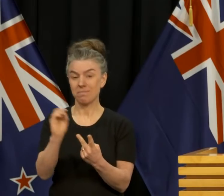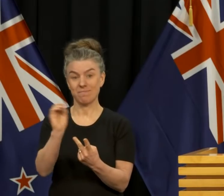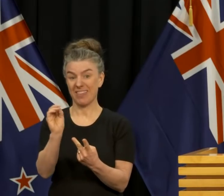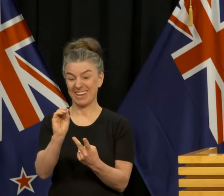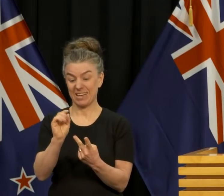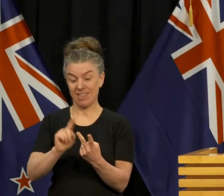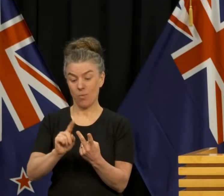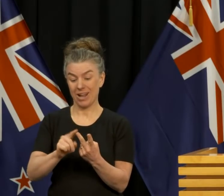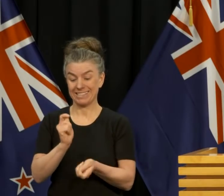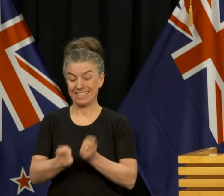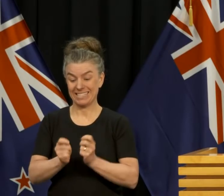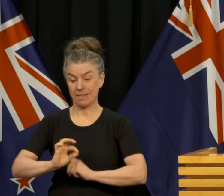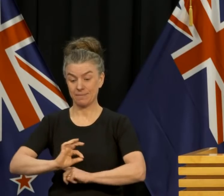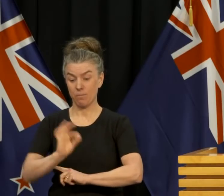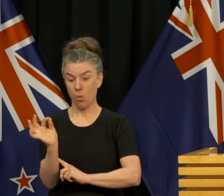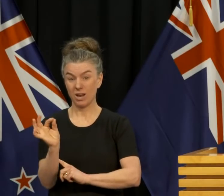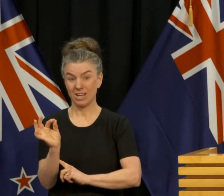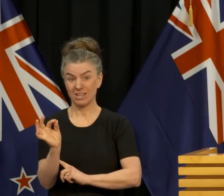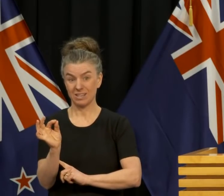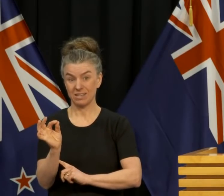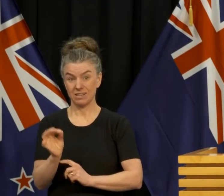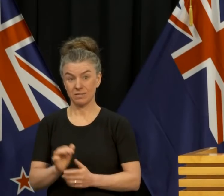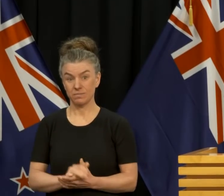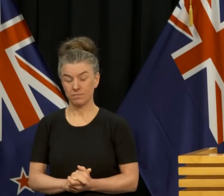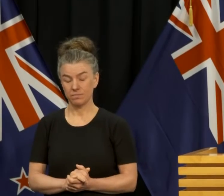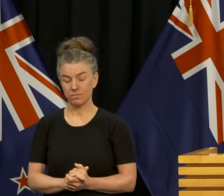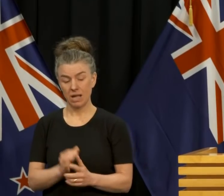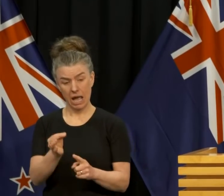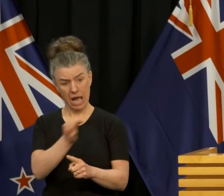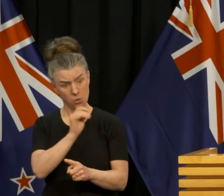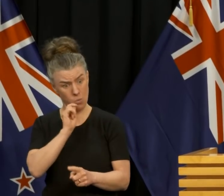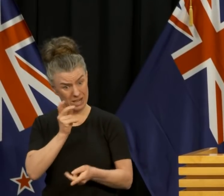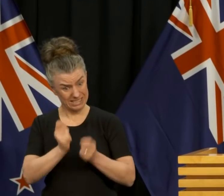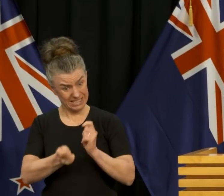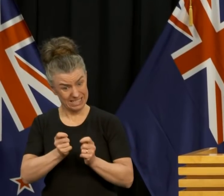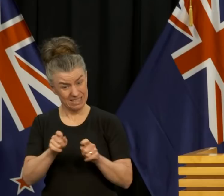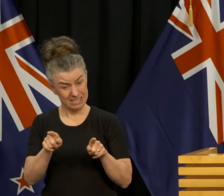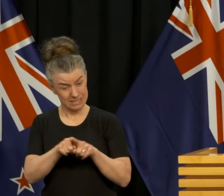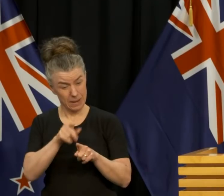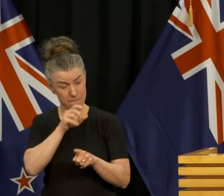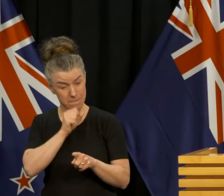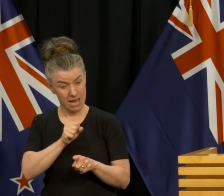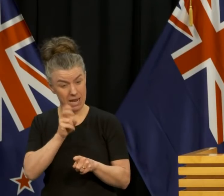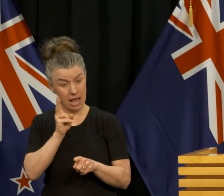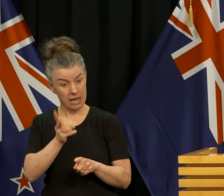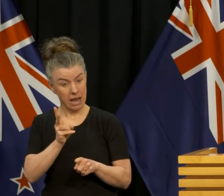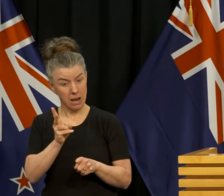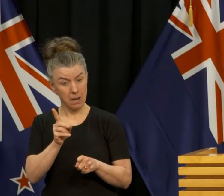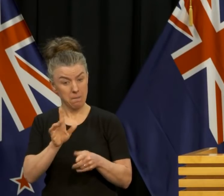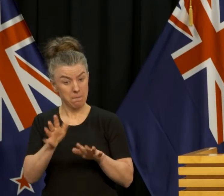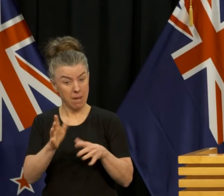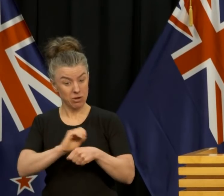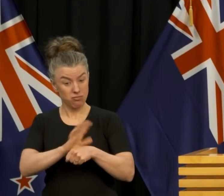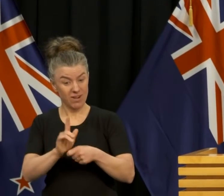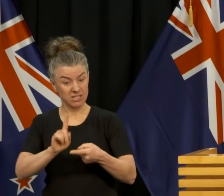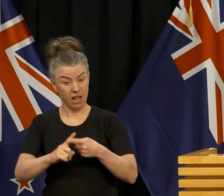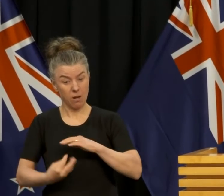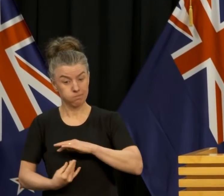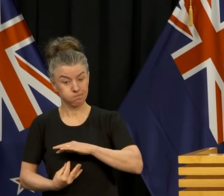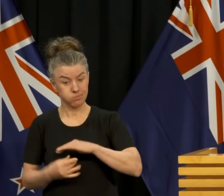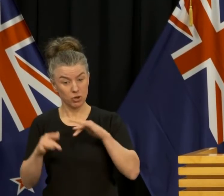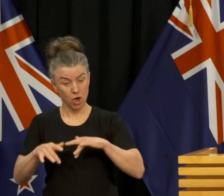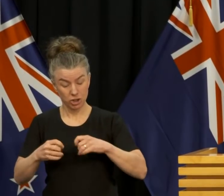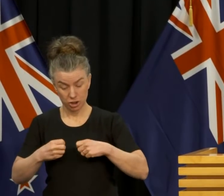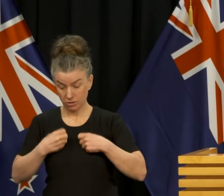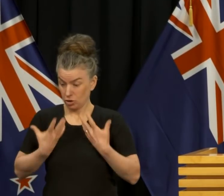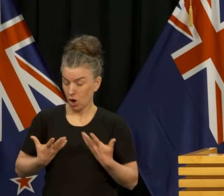believe. The result is already in and it was negative. Another test in case there's an incubation period? Look, my understanding